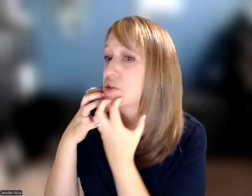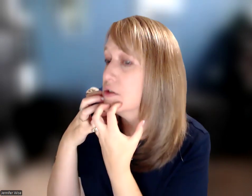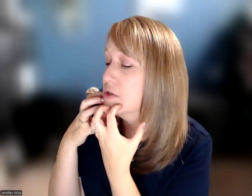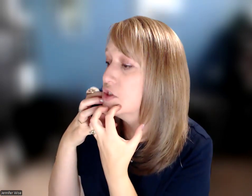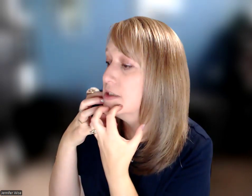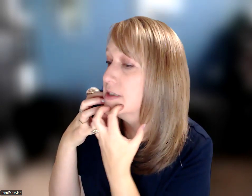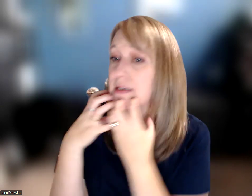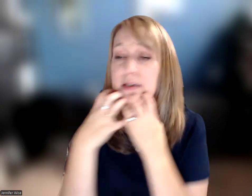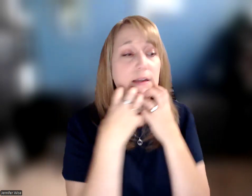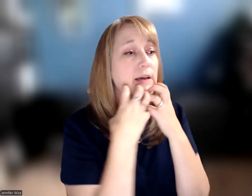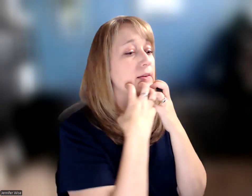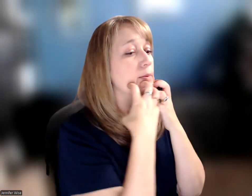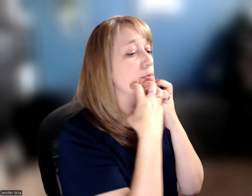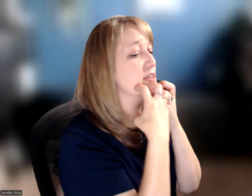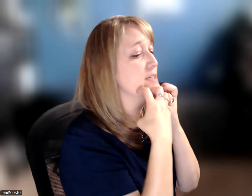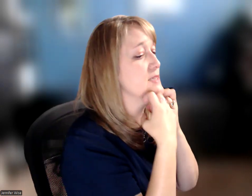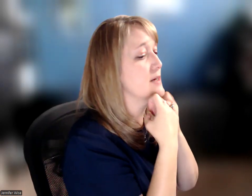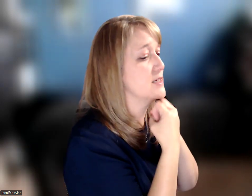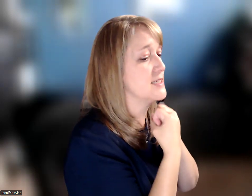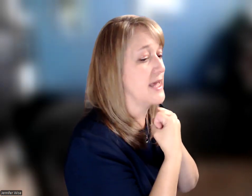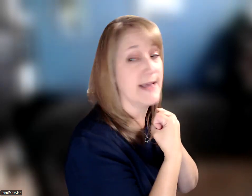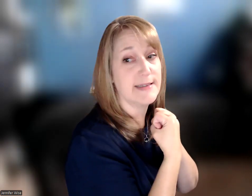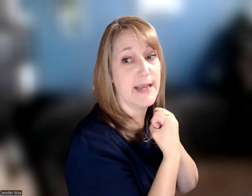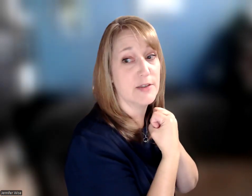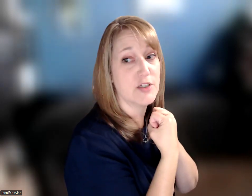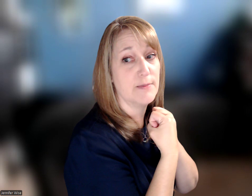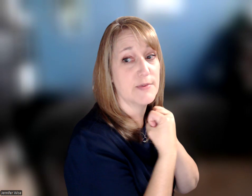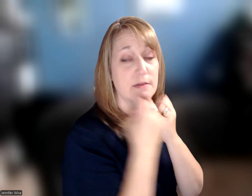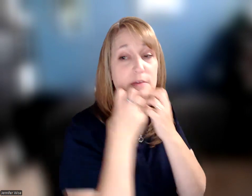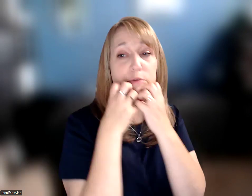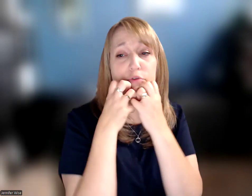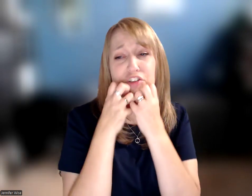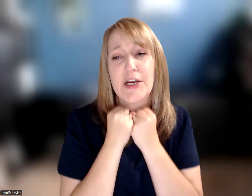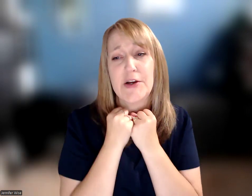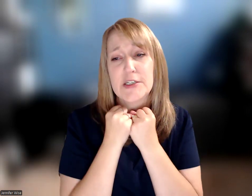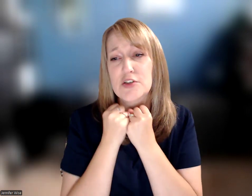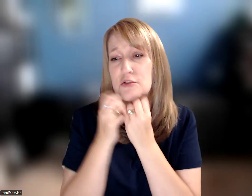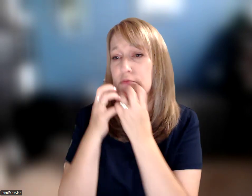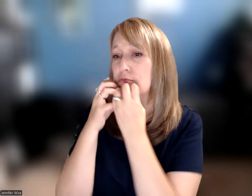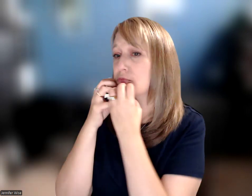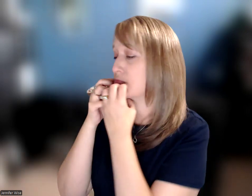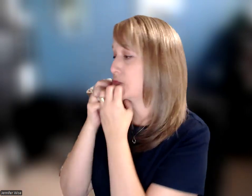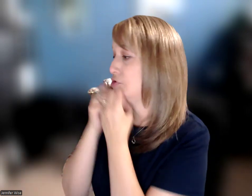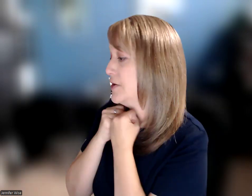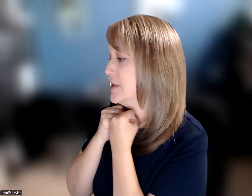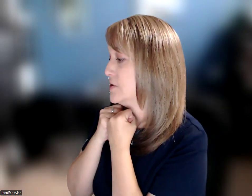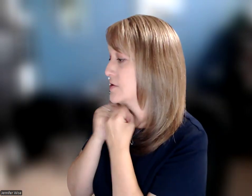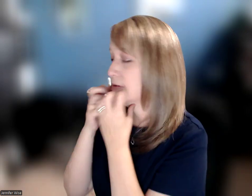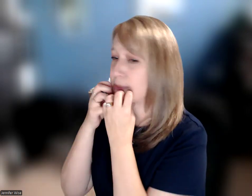your chin and then bring them down into S hand shapes. So cherish, cherish means